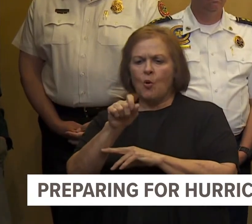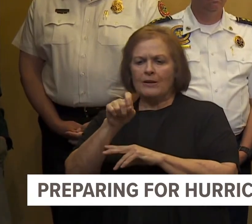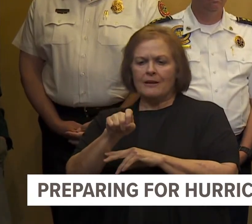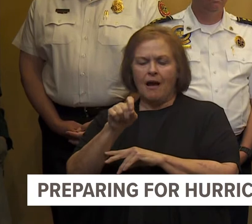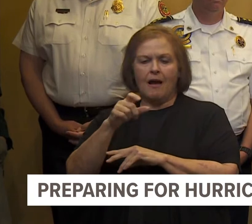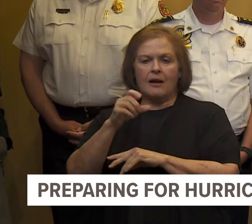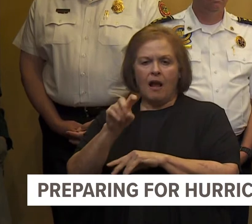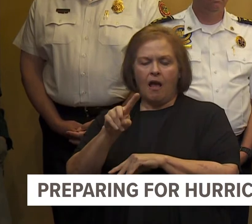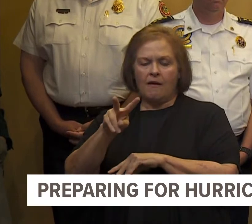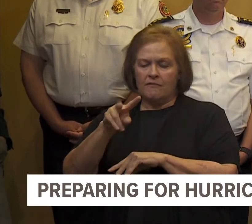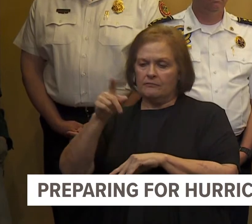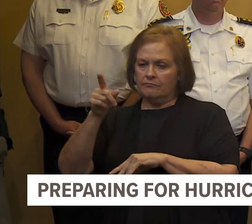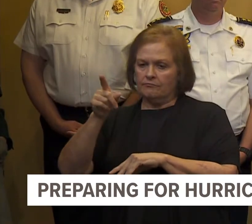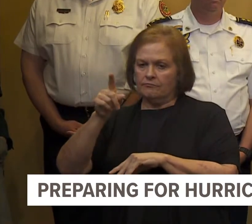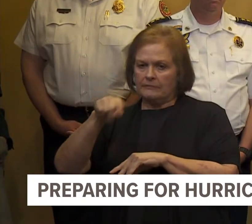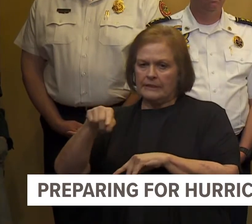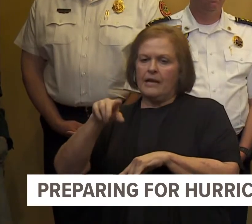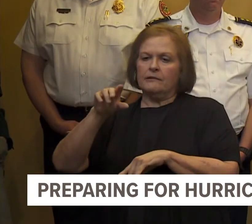ready.nola.gov/training.